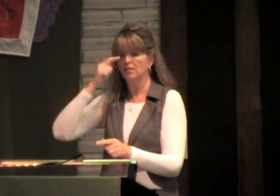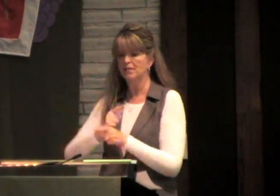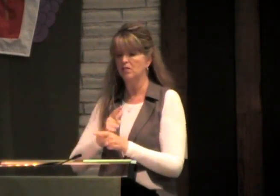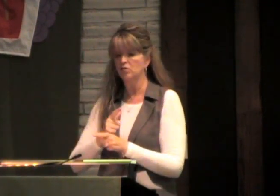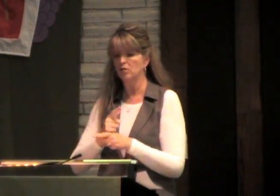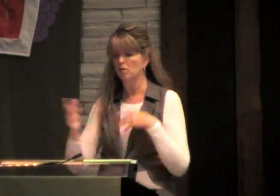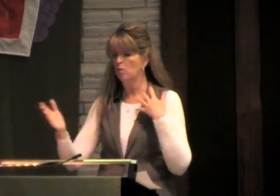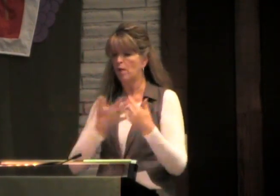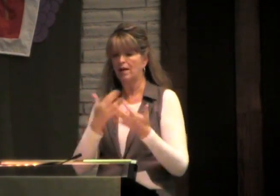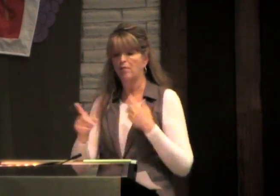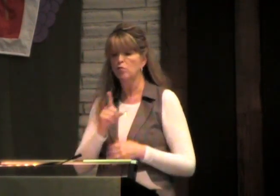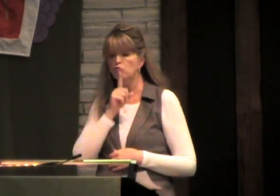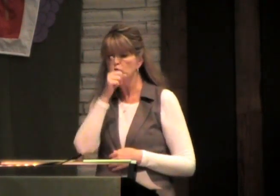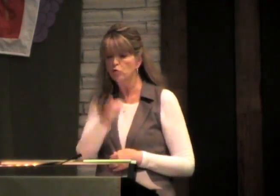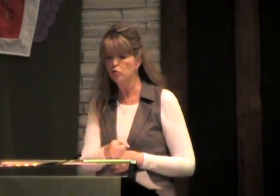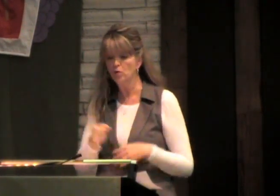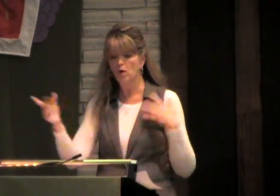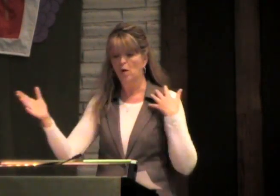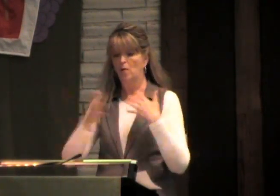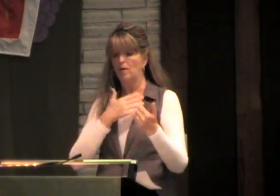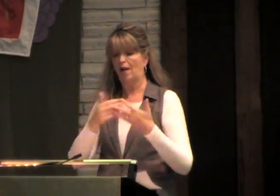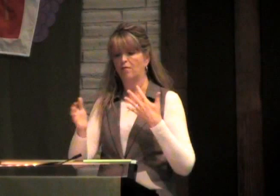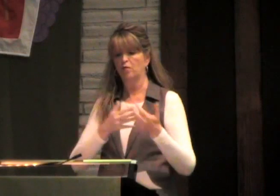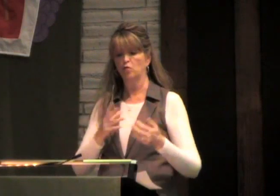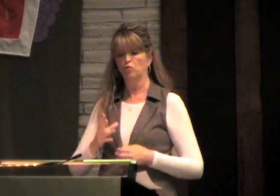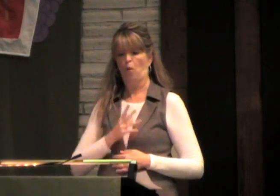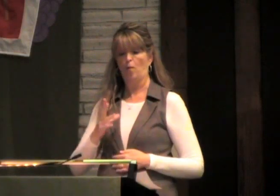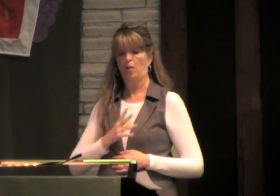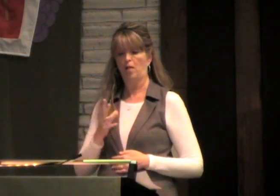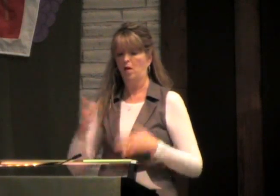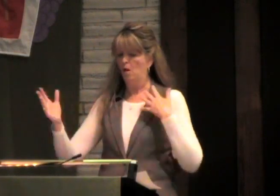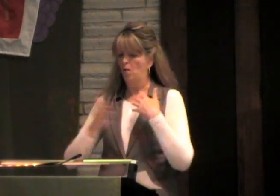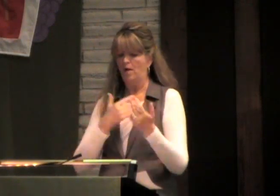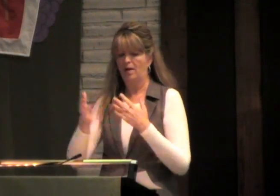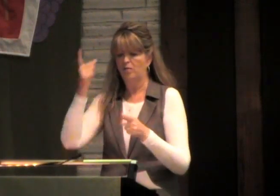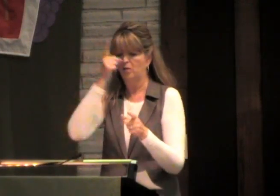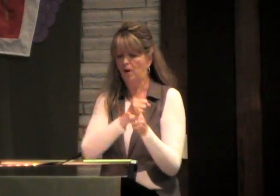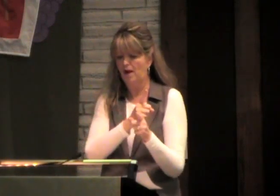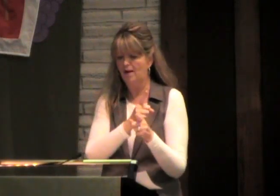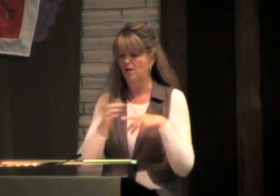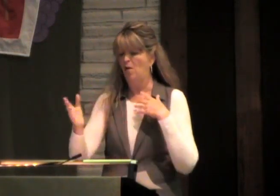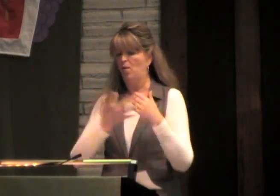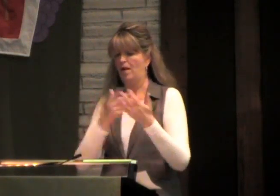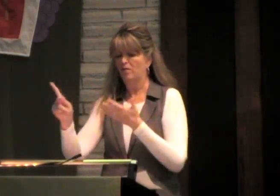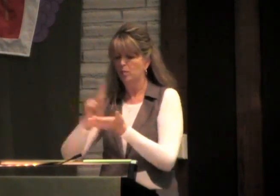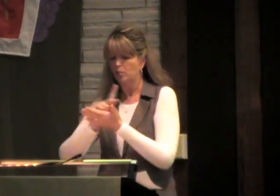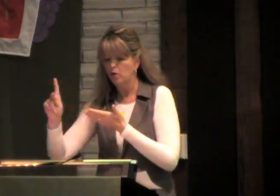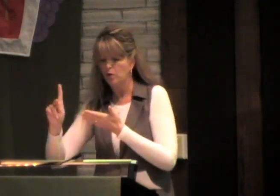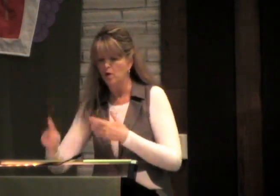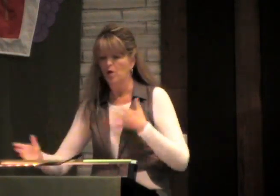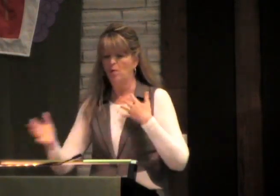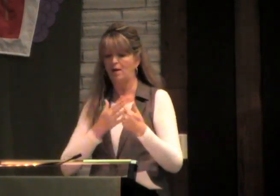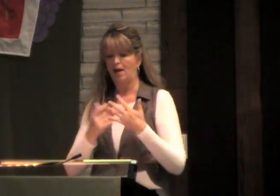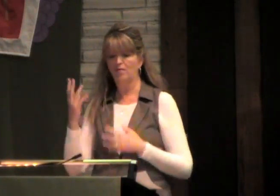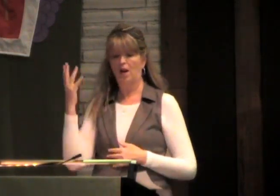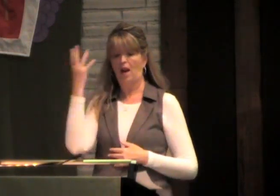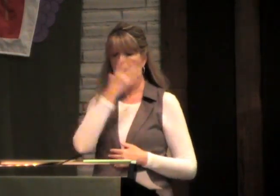Finally, brothers and sisters, whatever is true, whatever is noble, whatever is right, whatever is